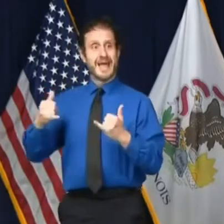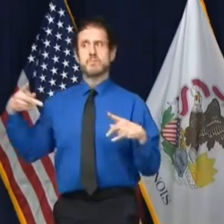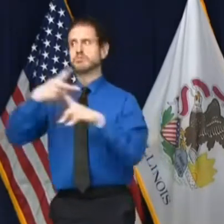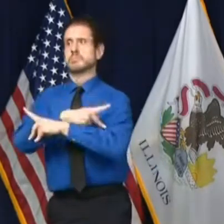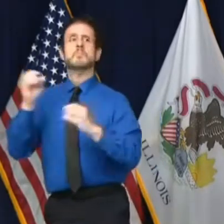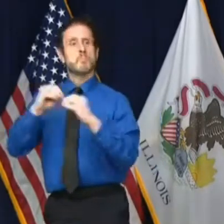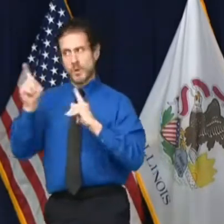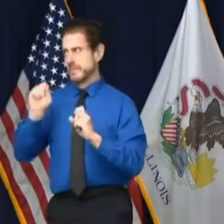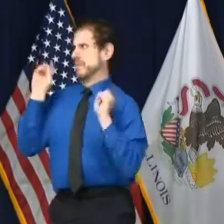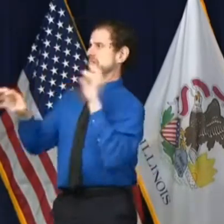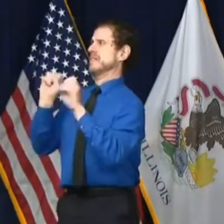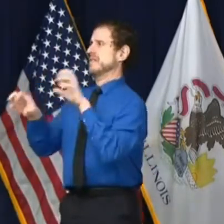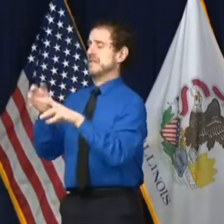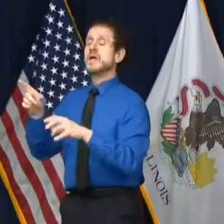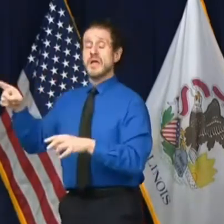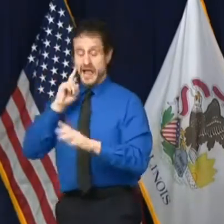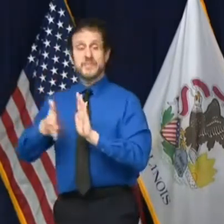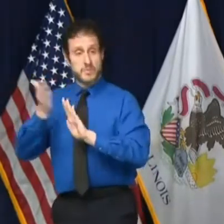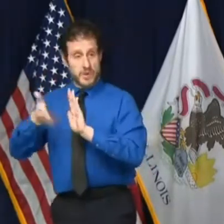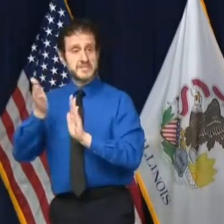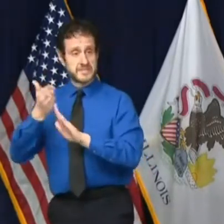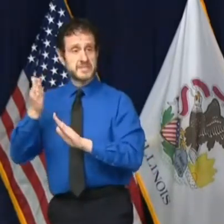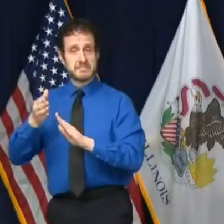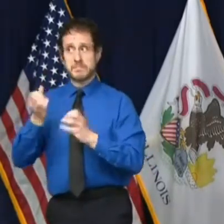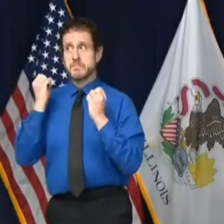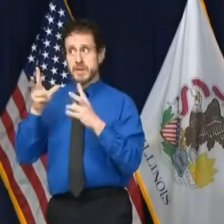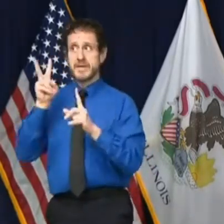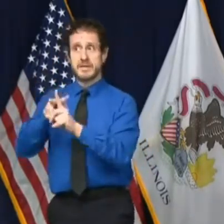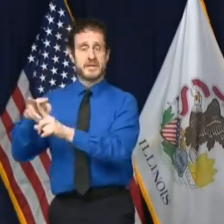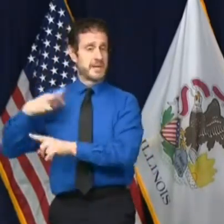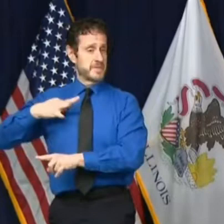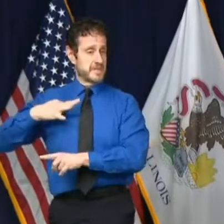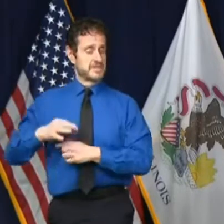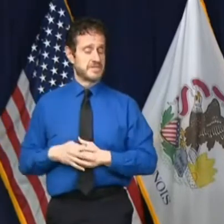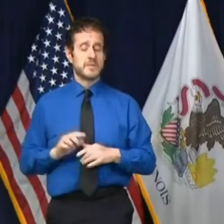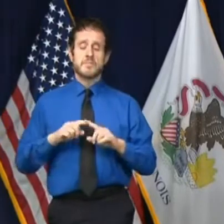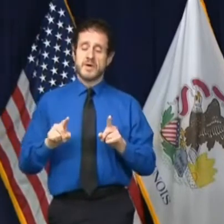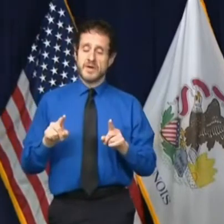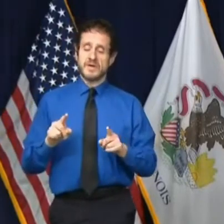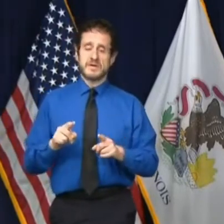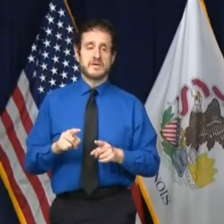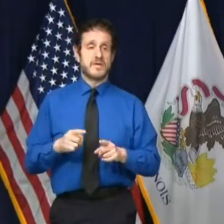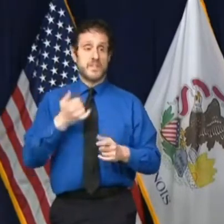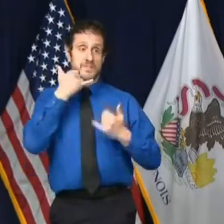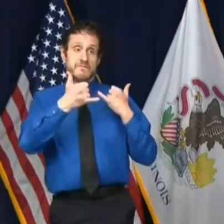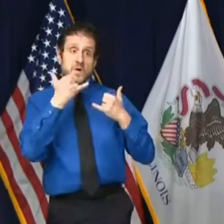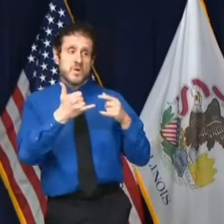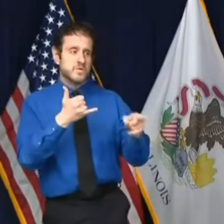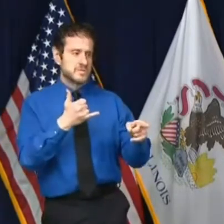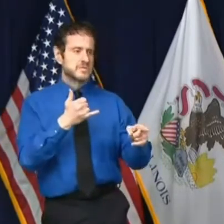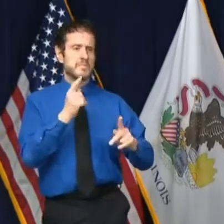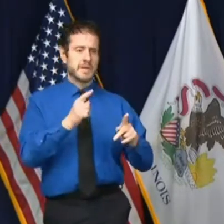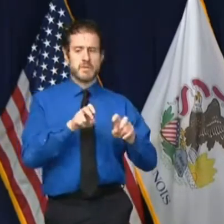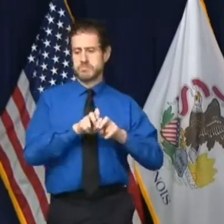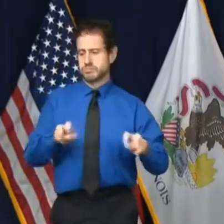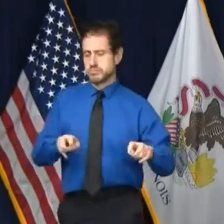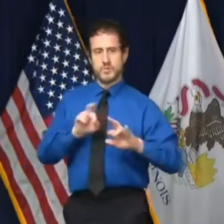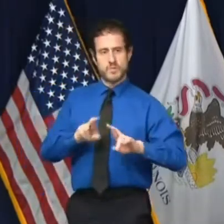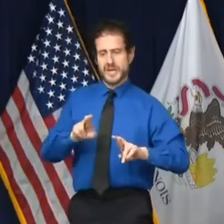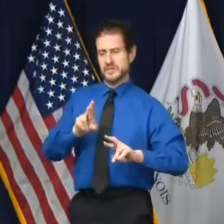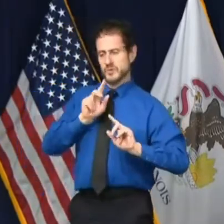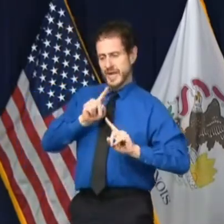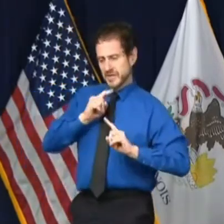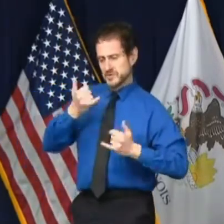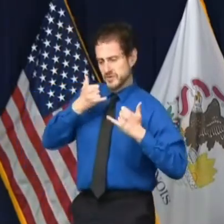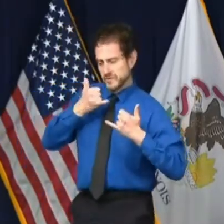being processed. There's also a multiple of phone lines that are being answered for people who are calling